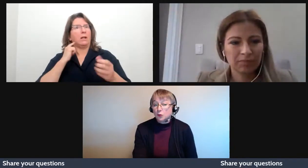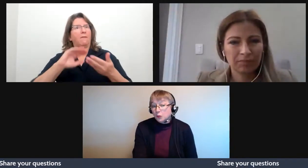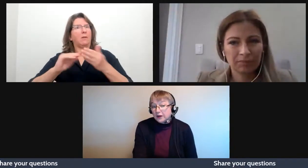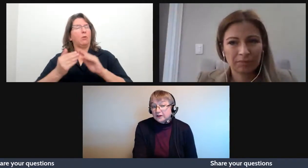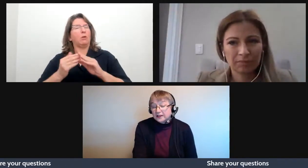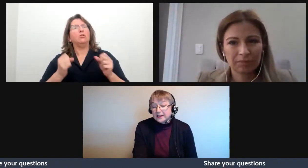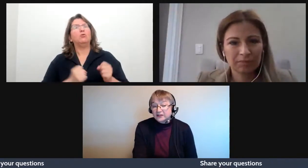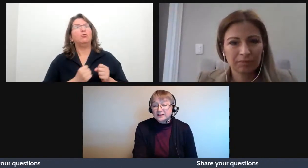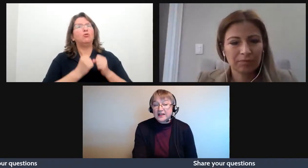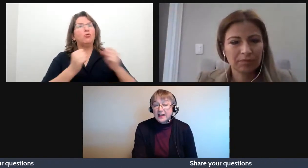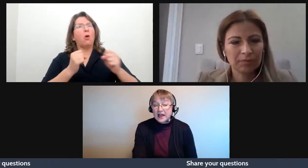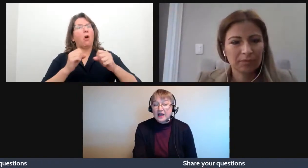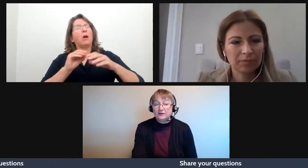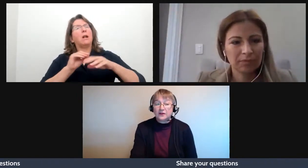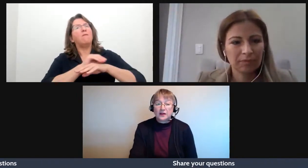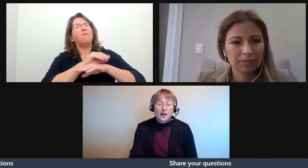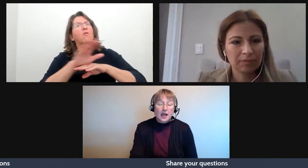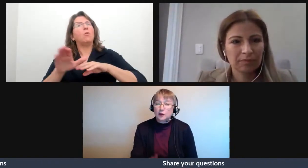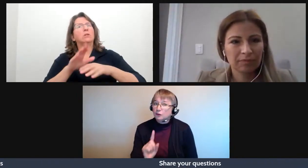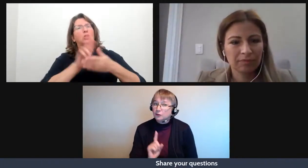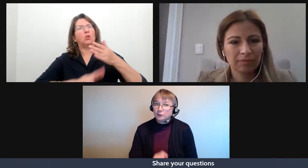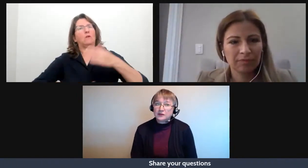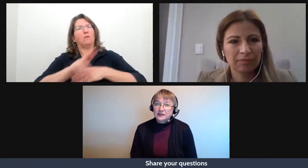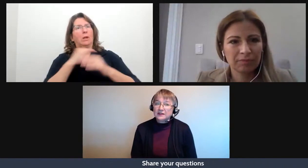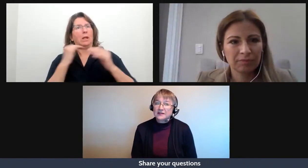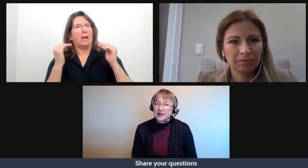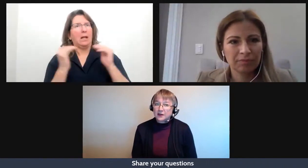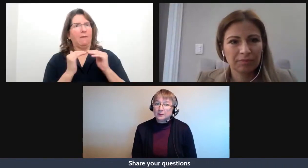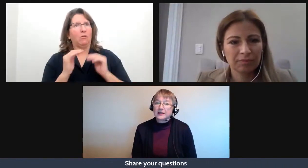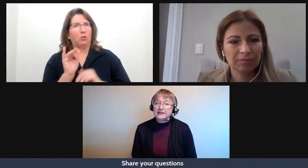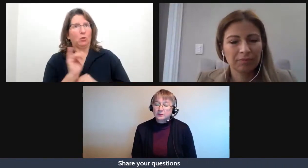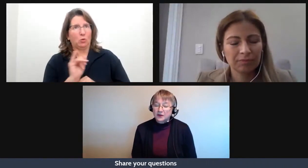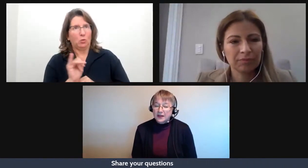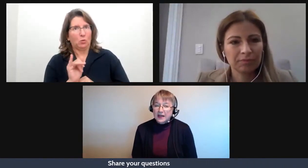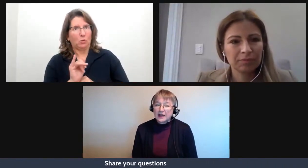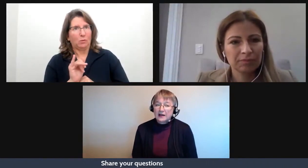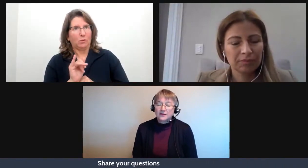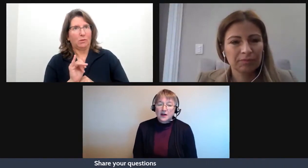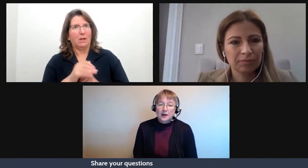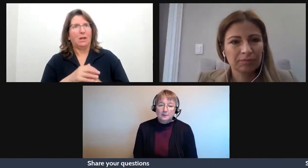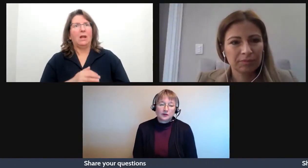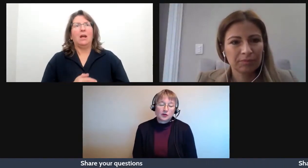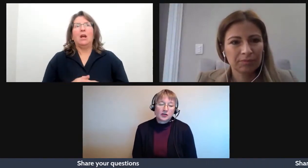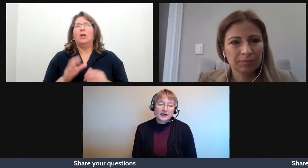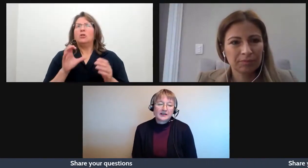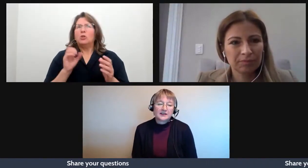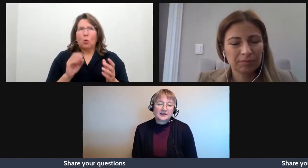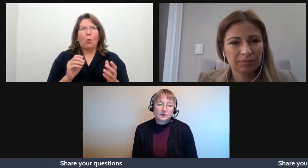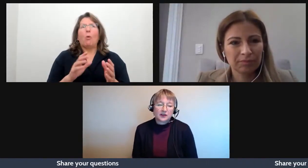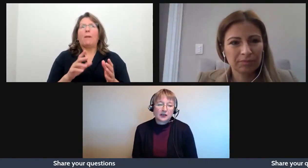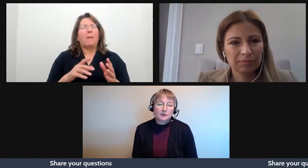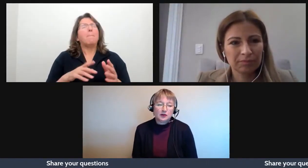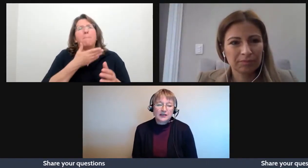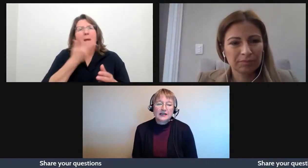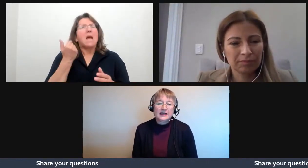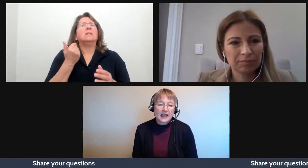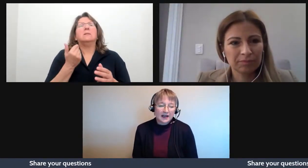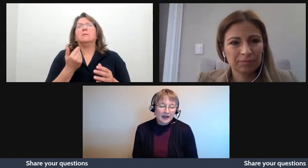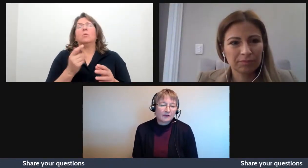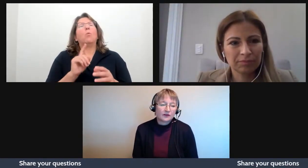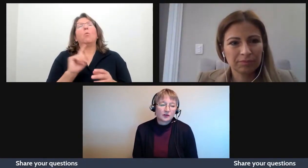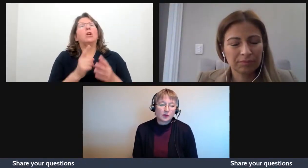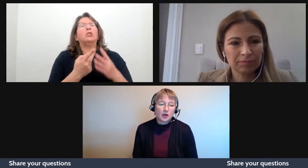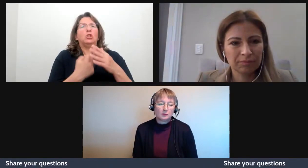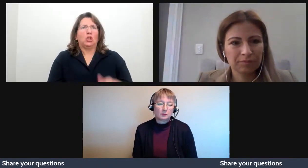see what connections they have. I know Brazil is another place where they have strong connections with the community